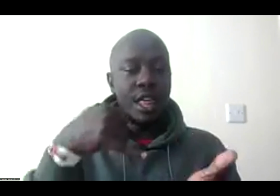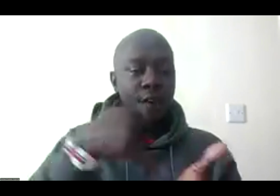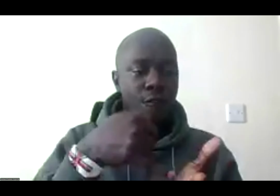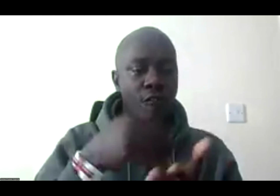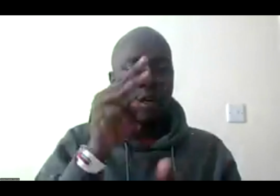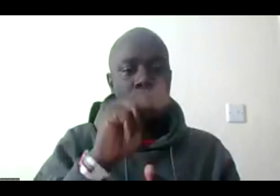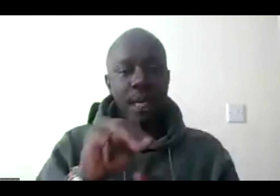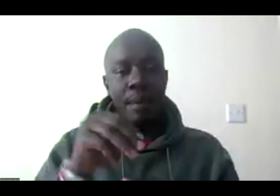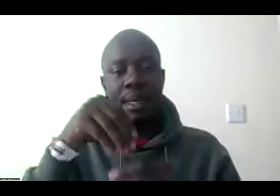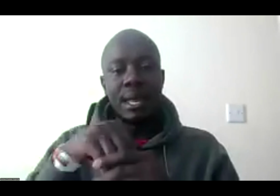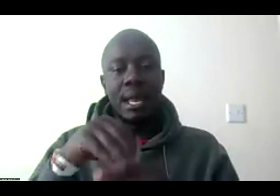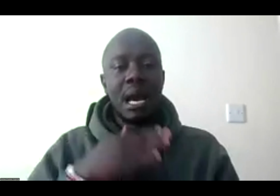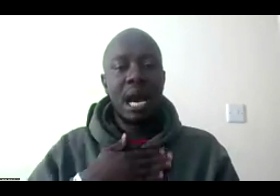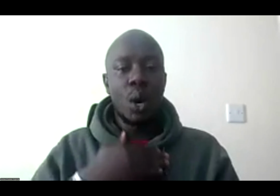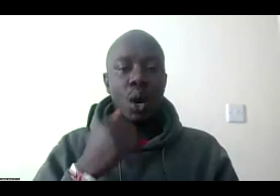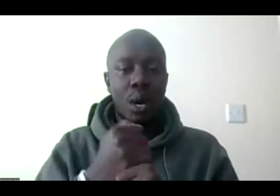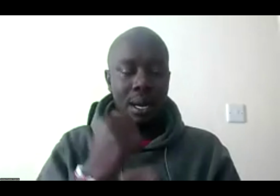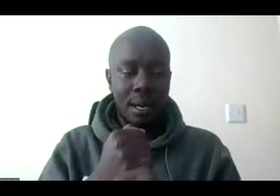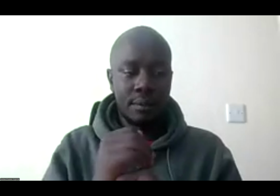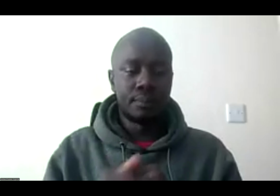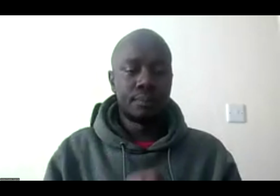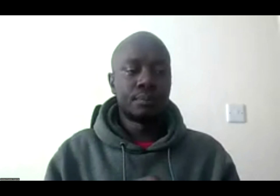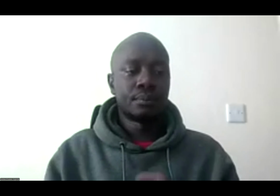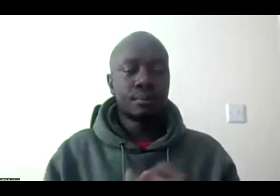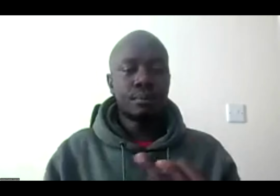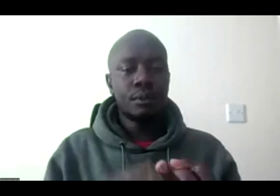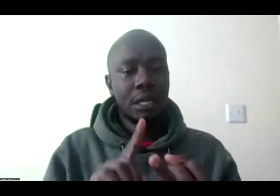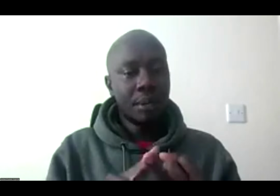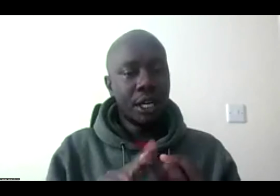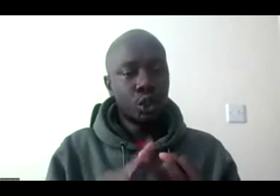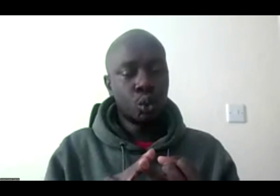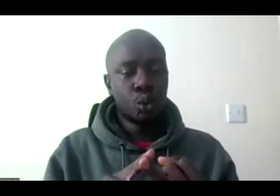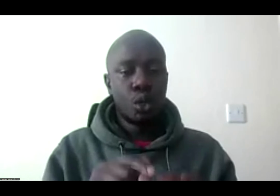are informed before they start this process.